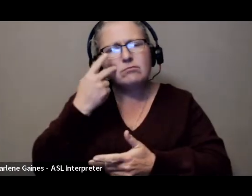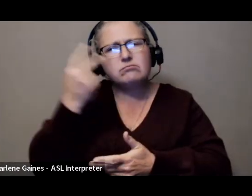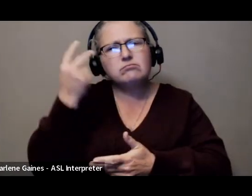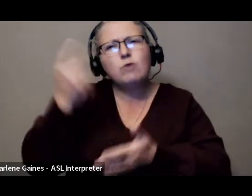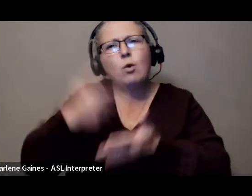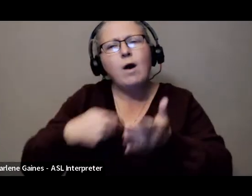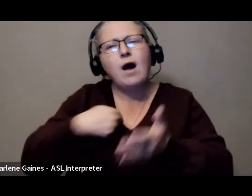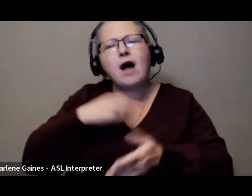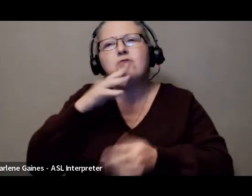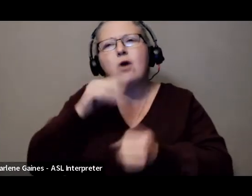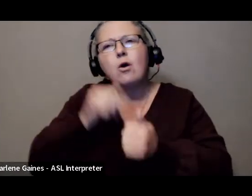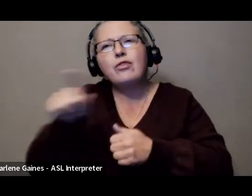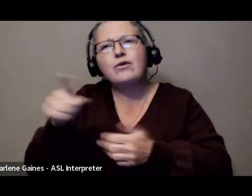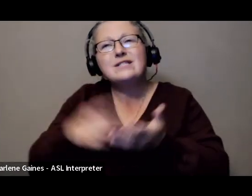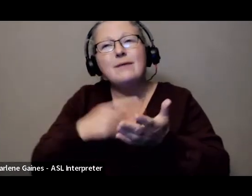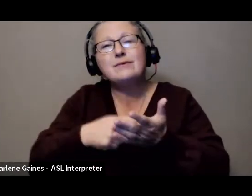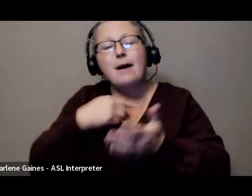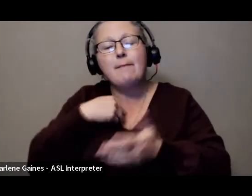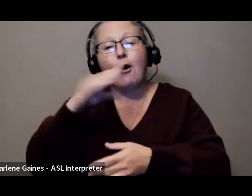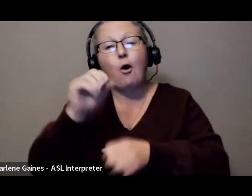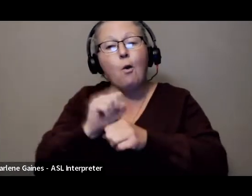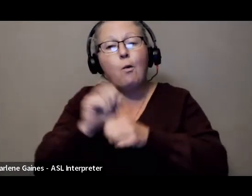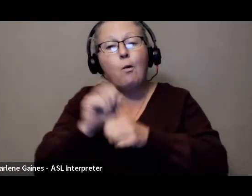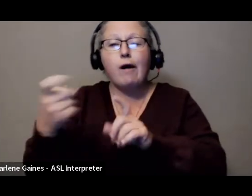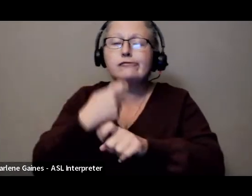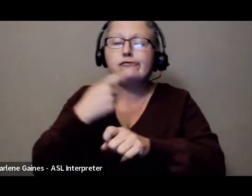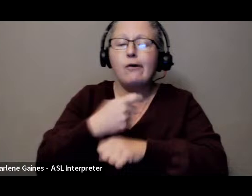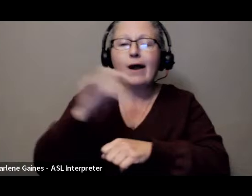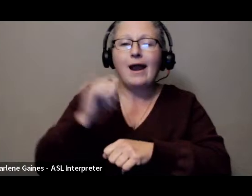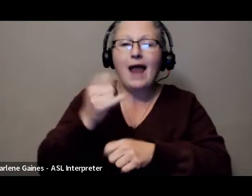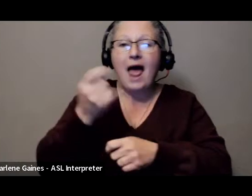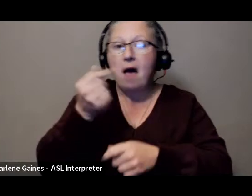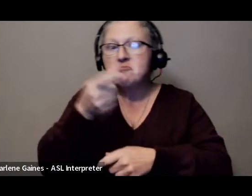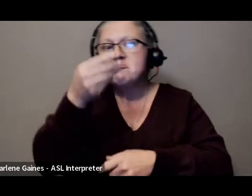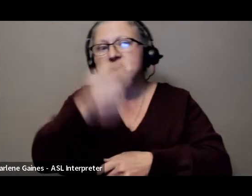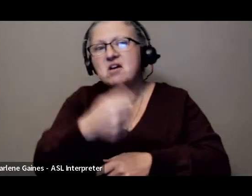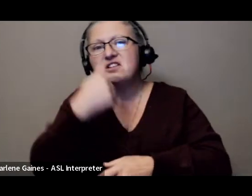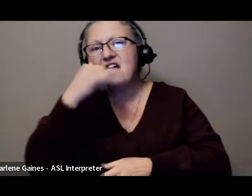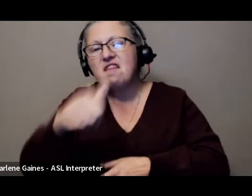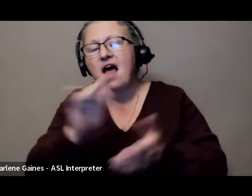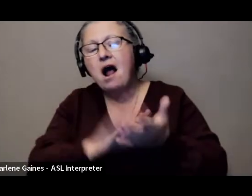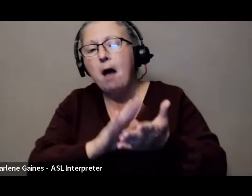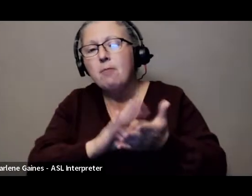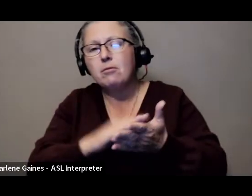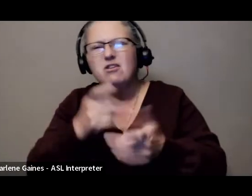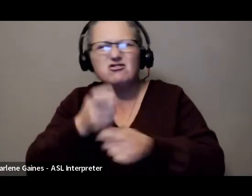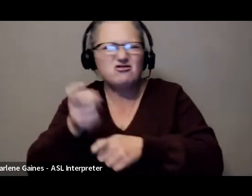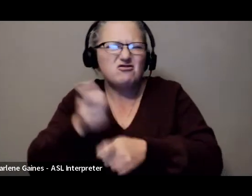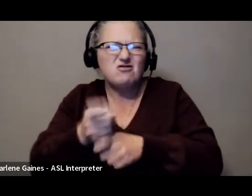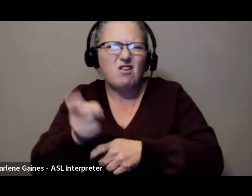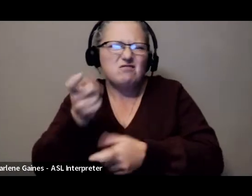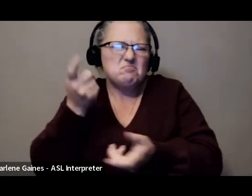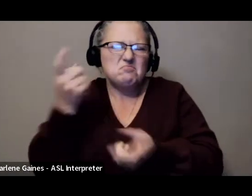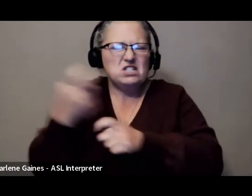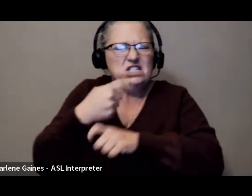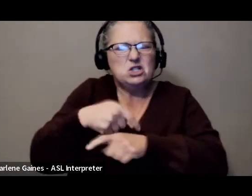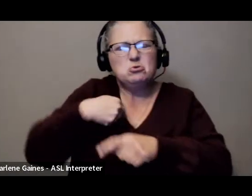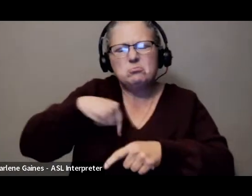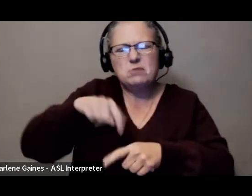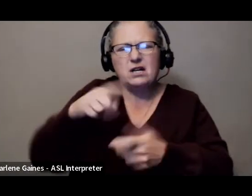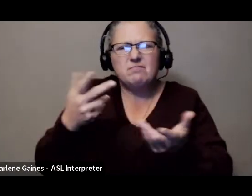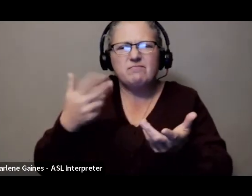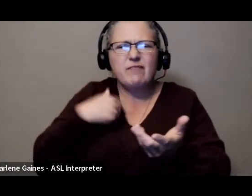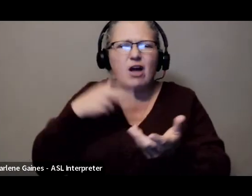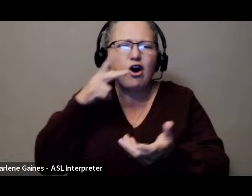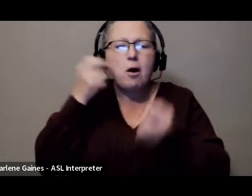what I said to you. Sometimes my coworkers joke to me and say something like, how much did you pay them to say that compliment? And it's a joke just to tease me.